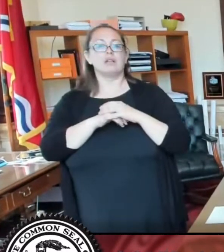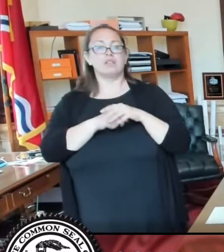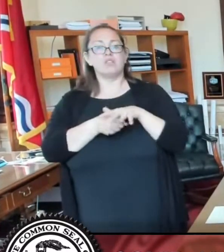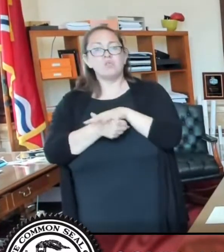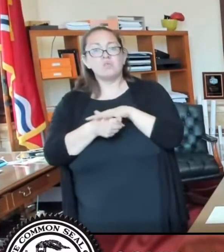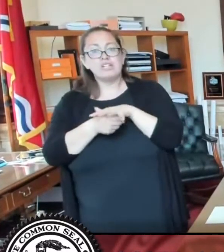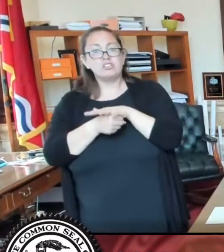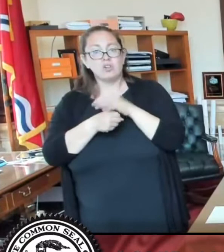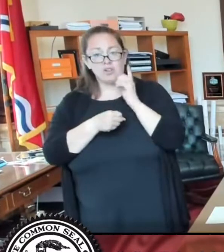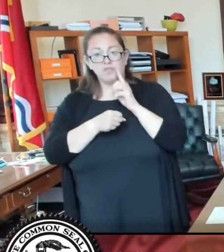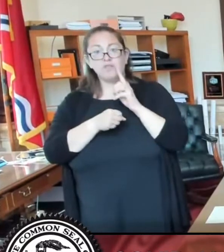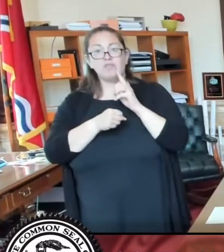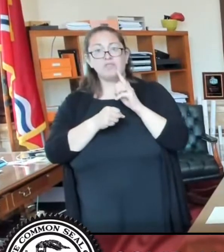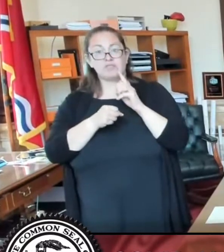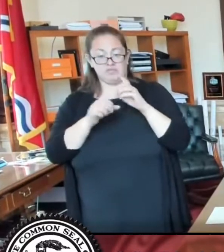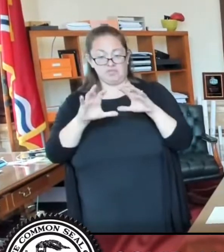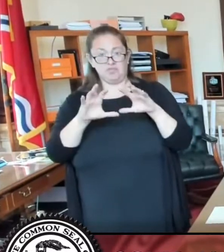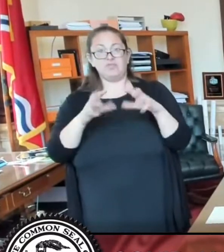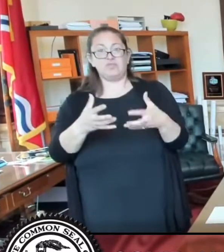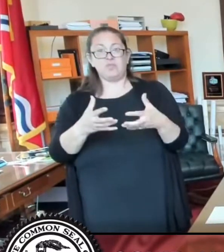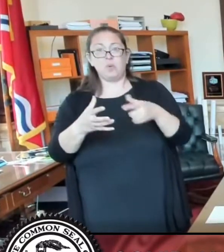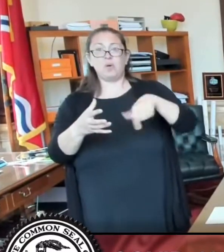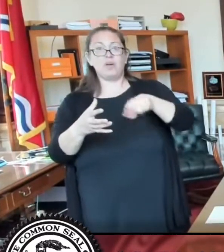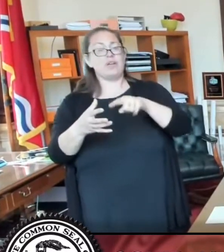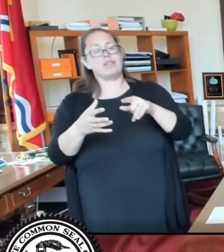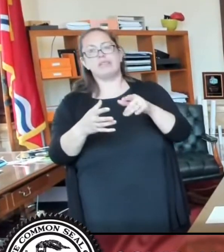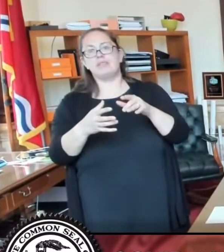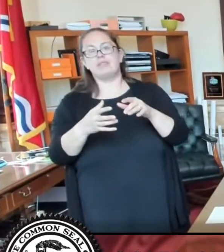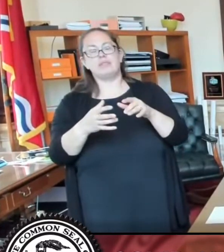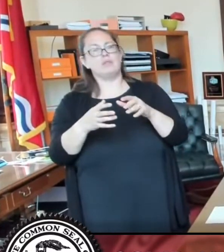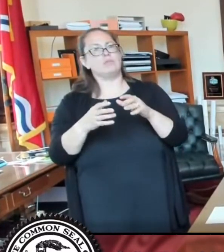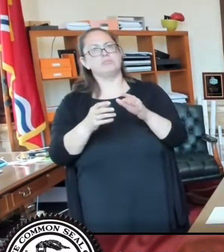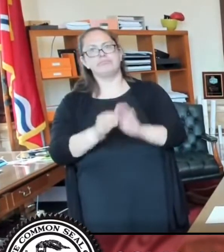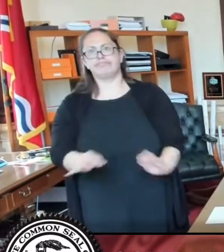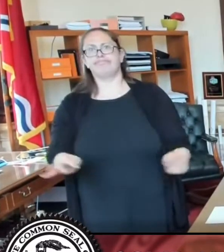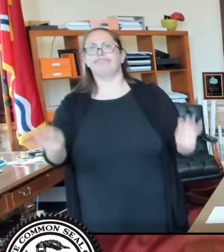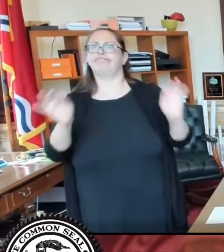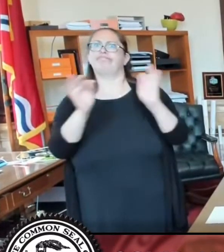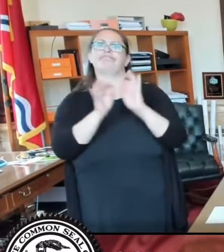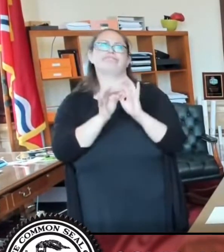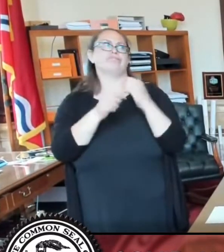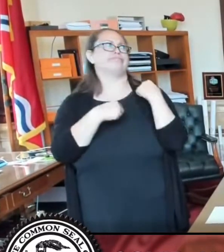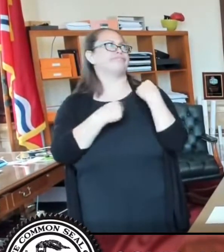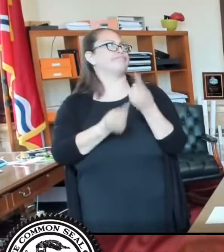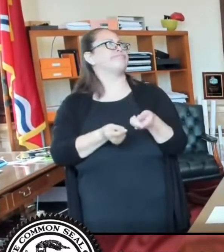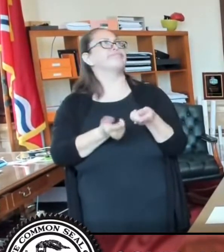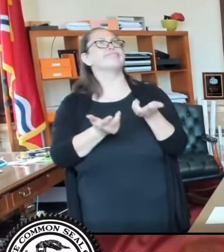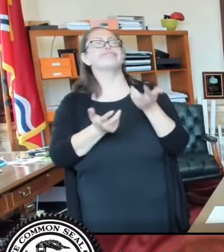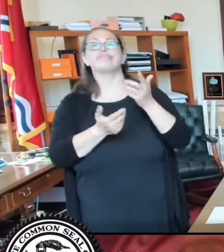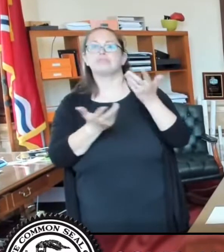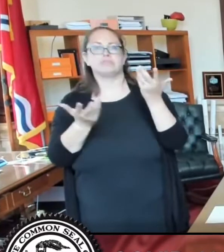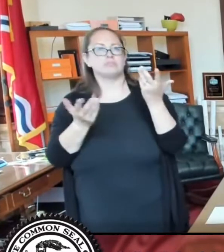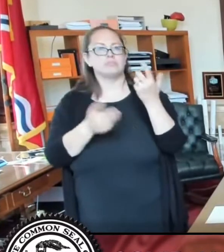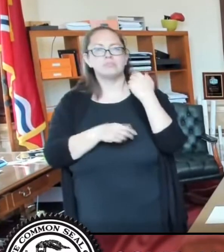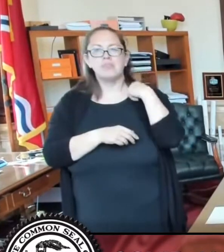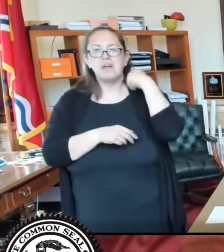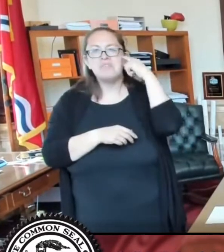cool down has been really important over the last, I think, 20 years.